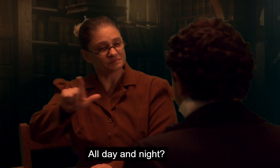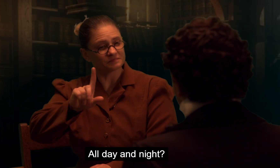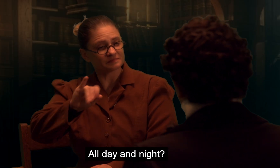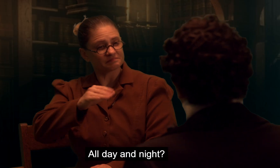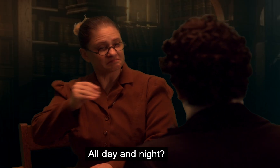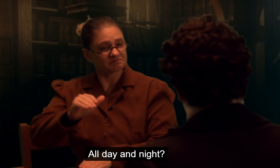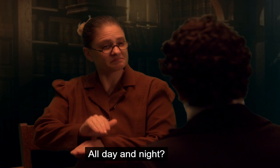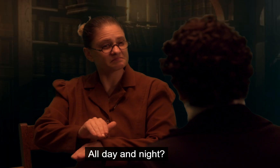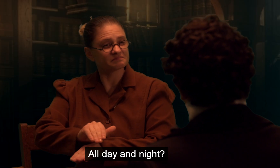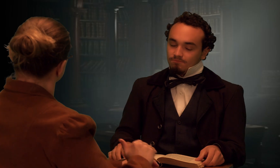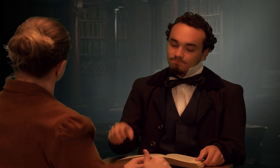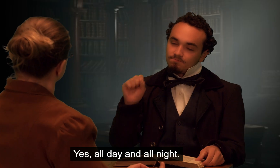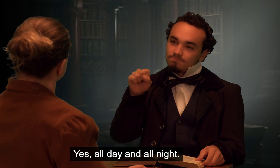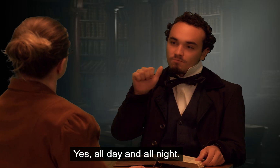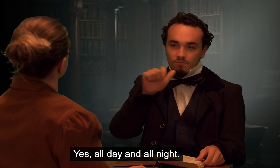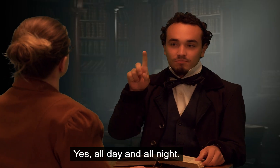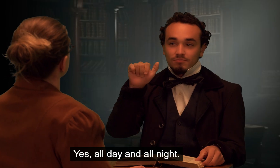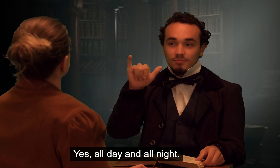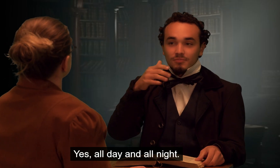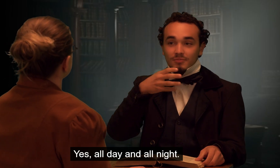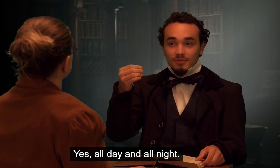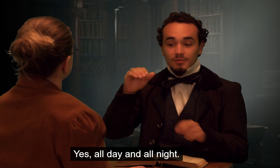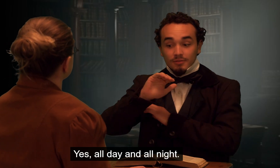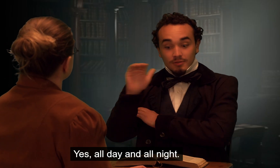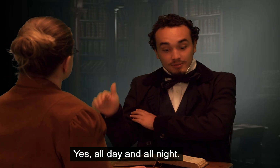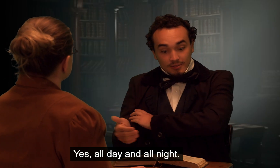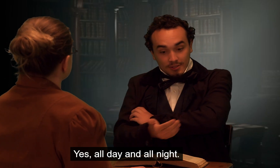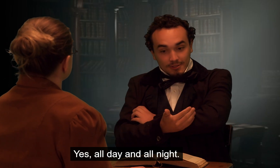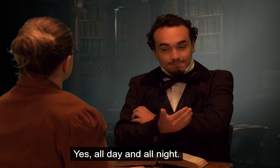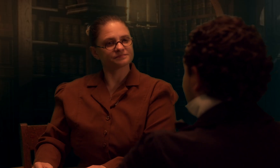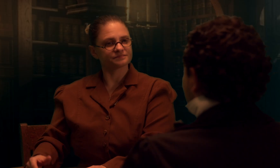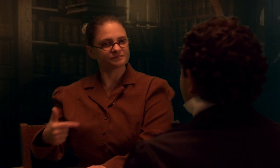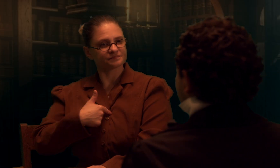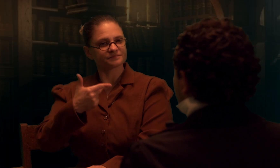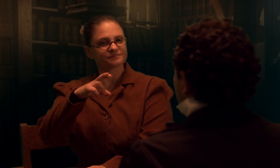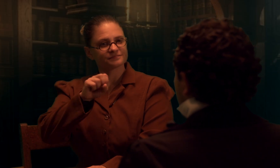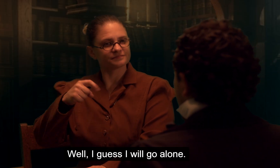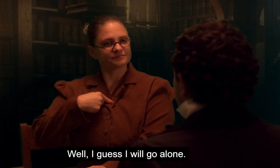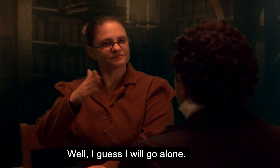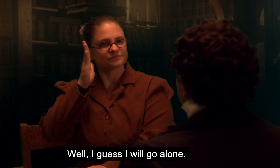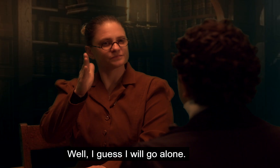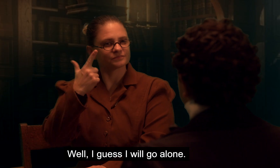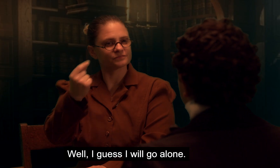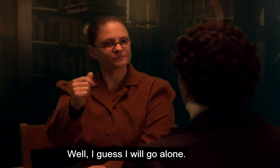All day and night? Yes, all day and all night. Well, I guess I will go